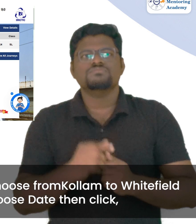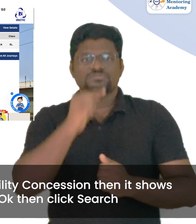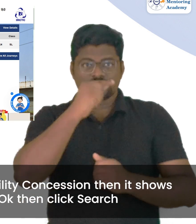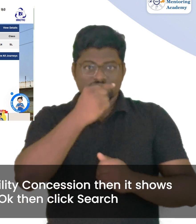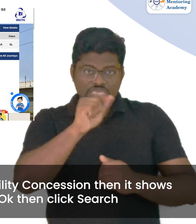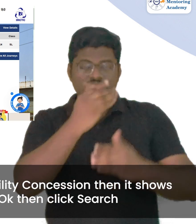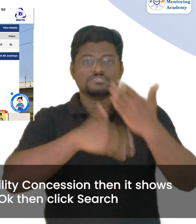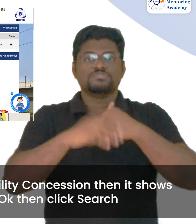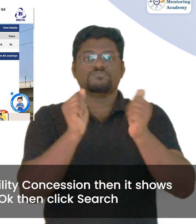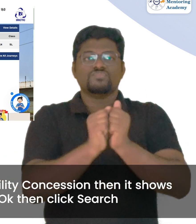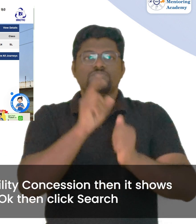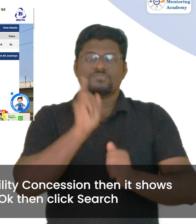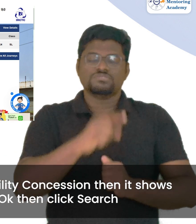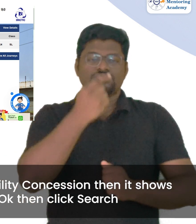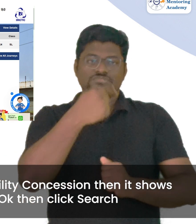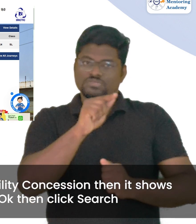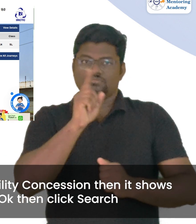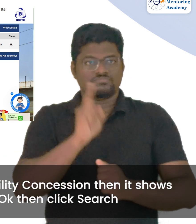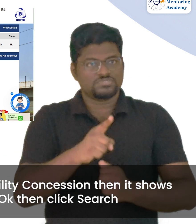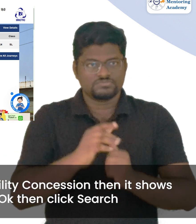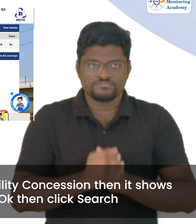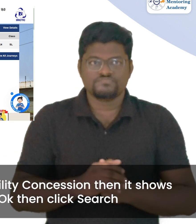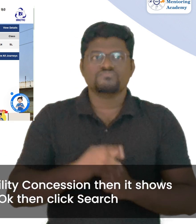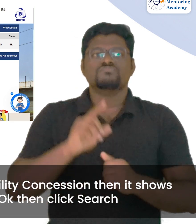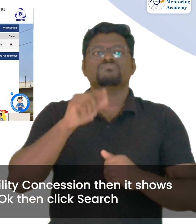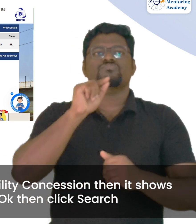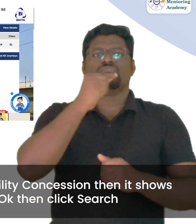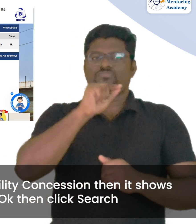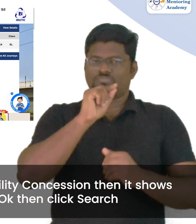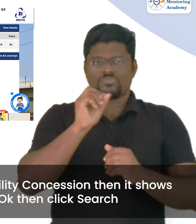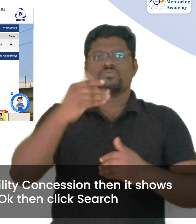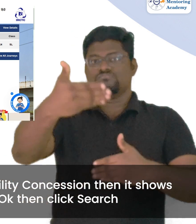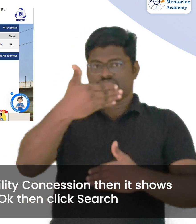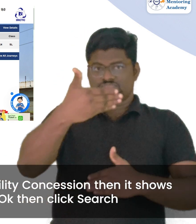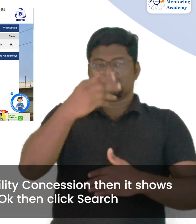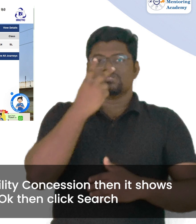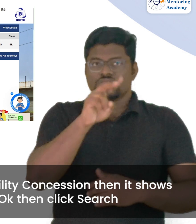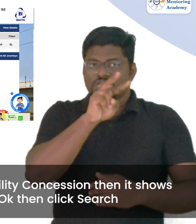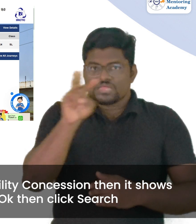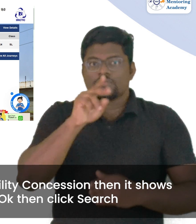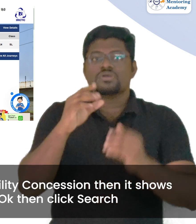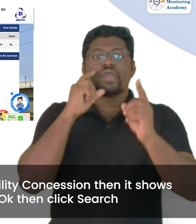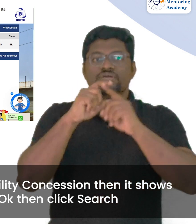You must tick for person with disability concession, then it shows a pop-up concession. Click OK, then click